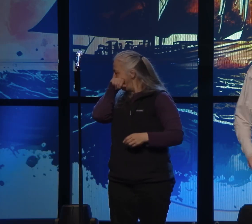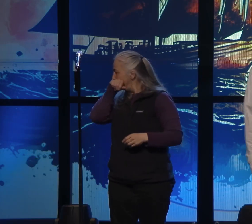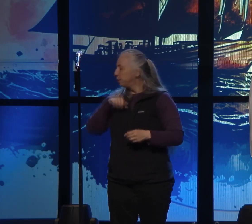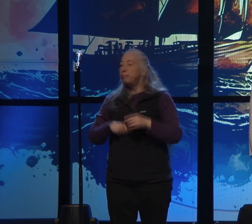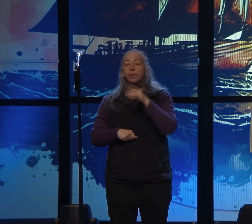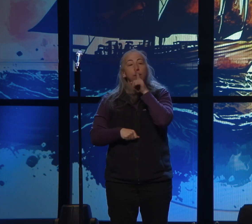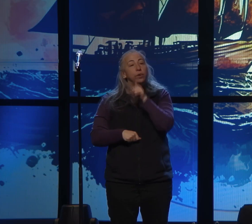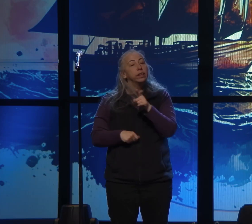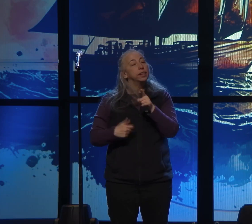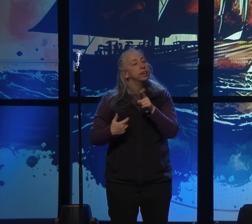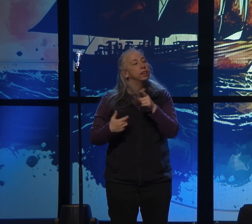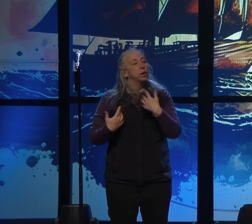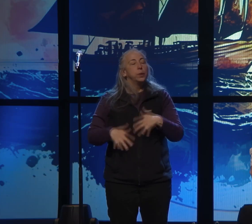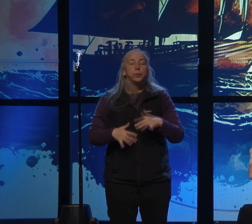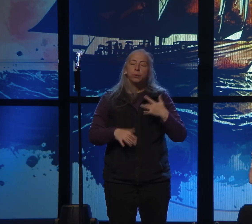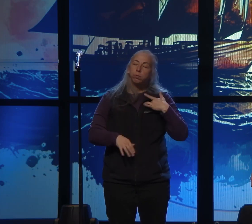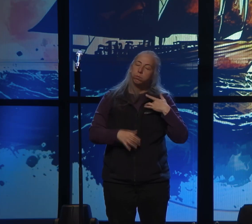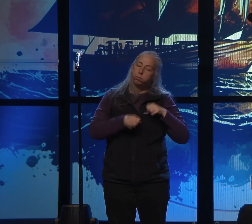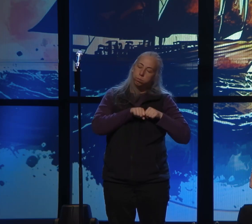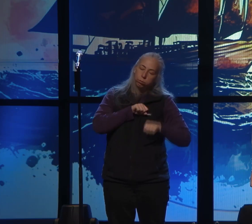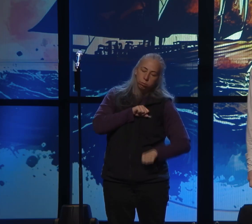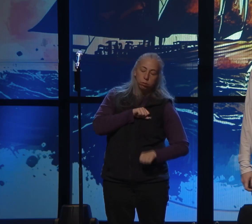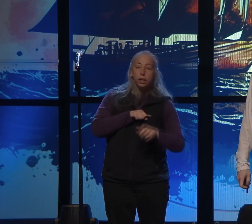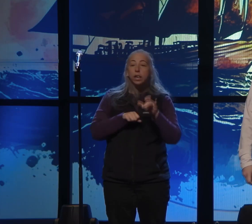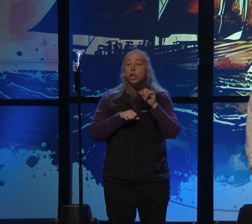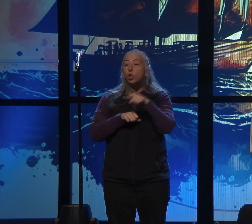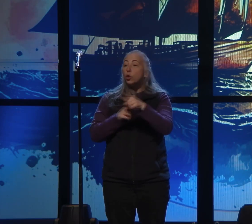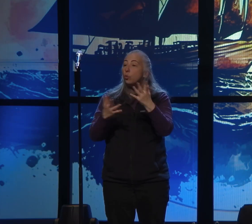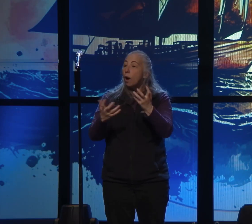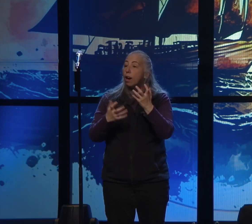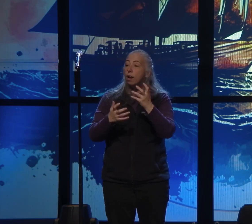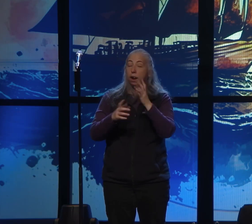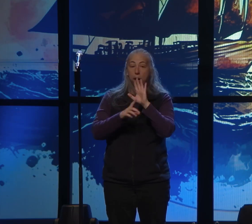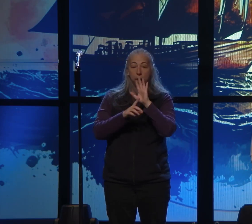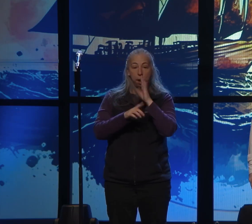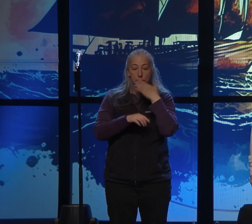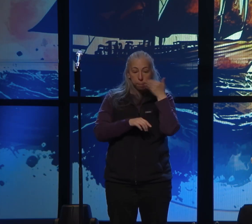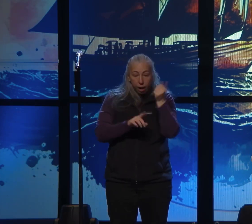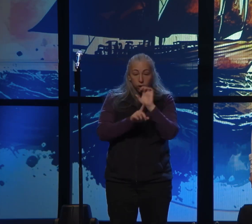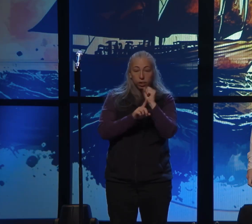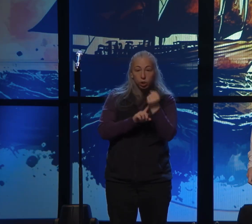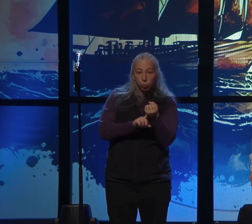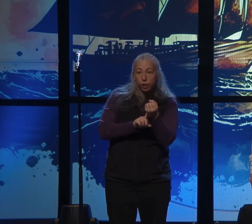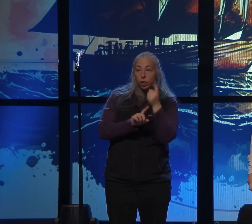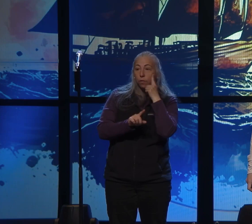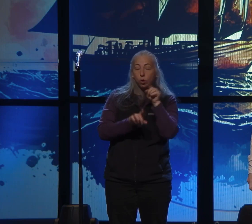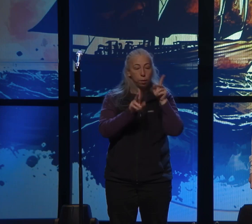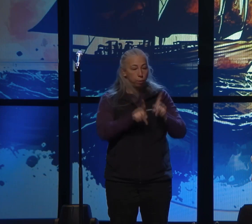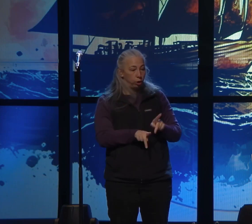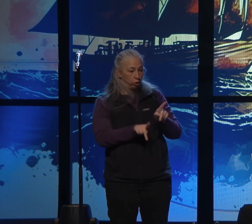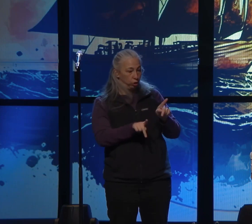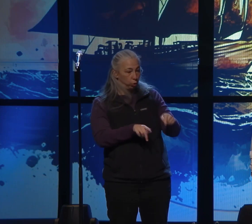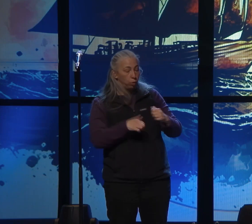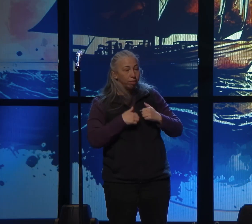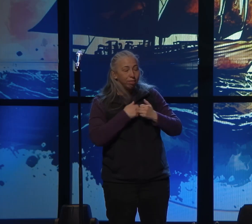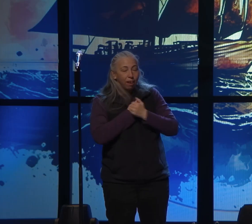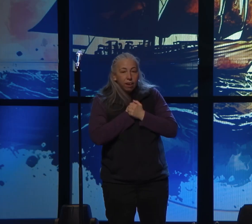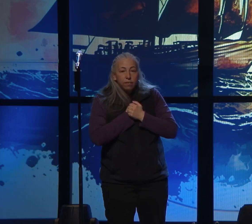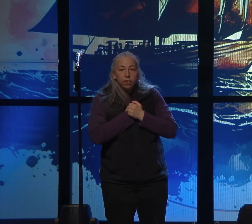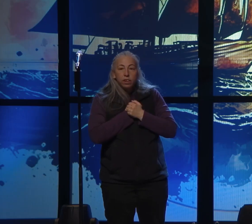tremendous amounts of heartache, right? You want something better for someone that you love, so you try to captain their